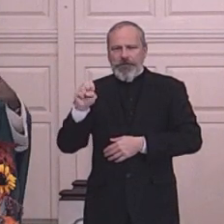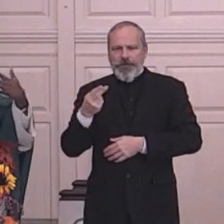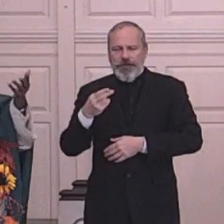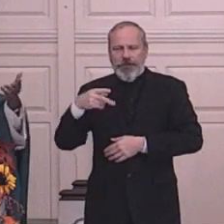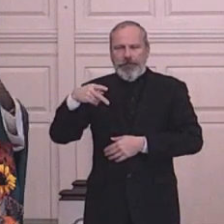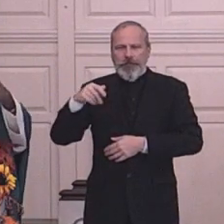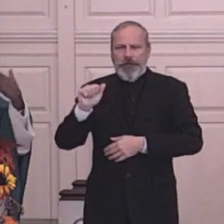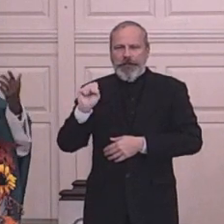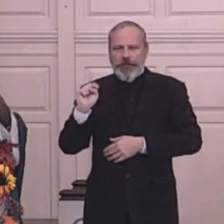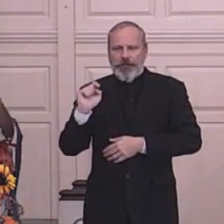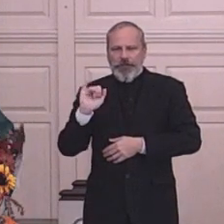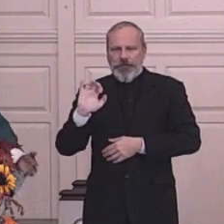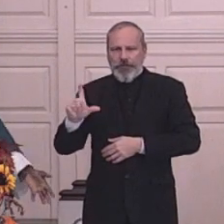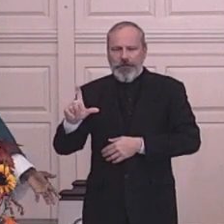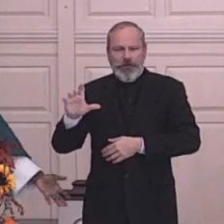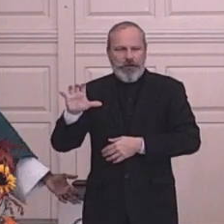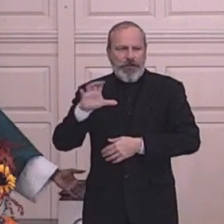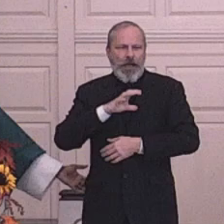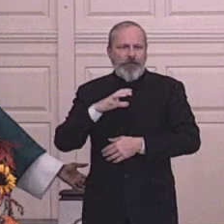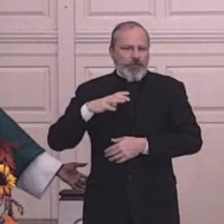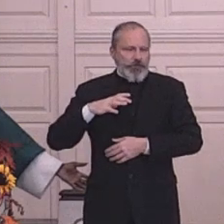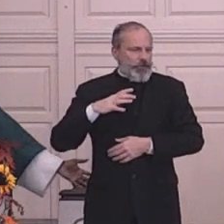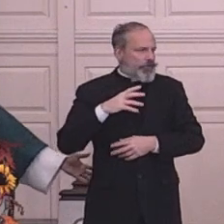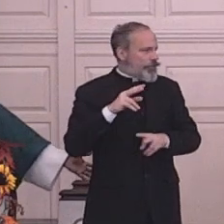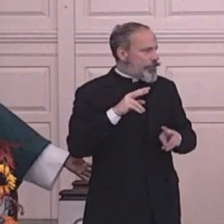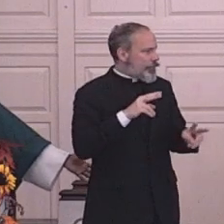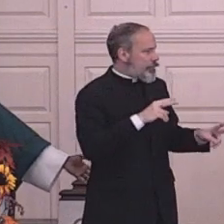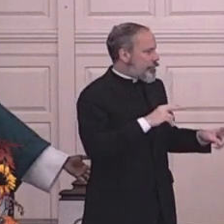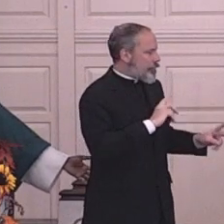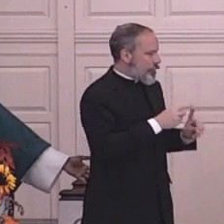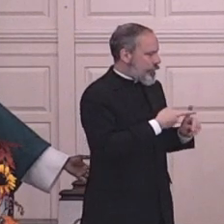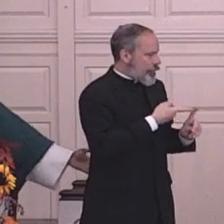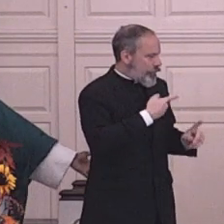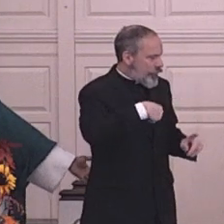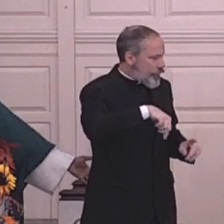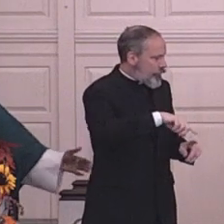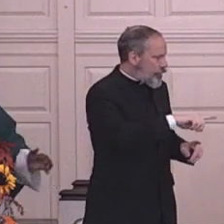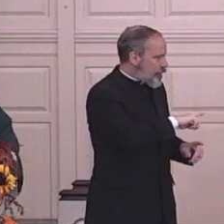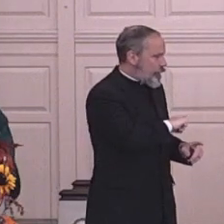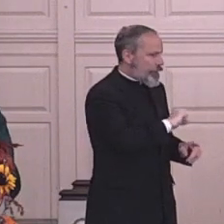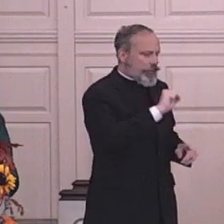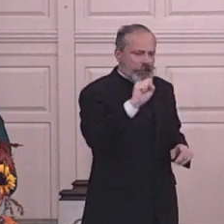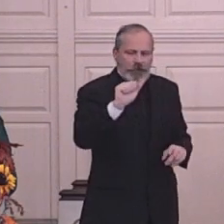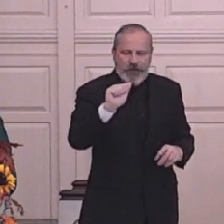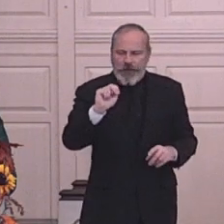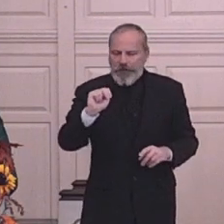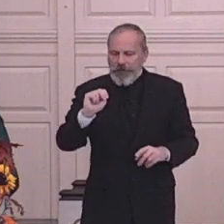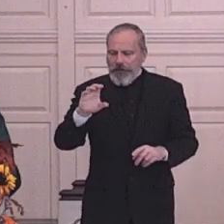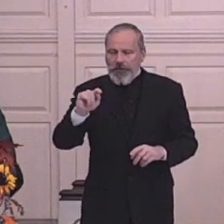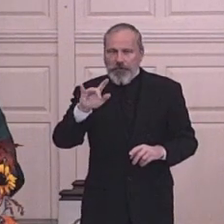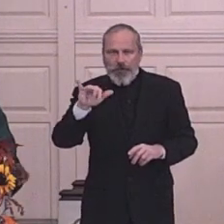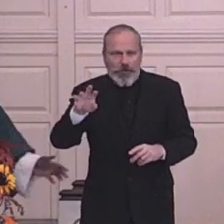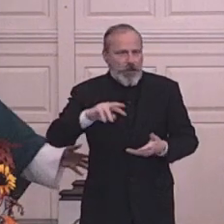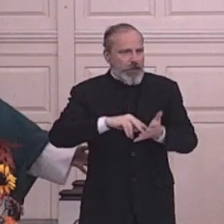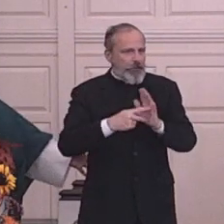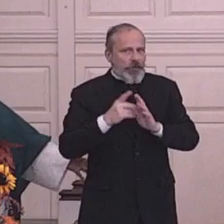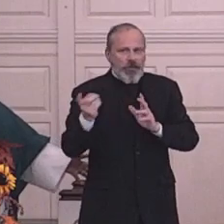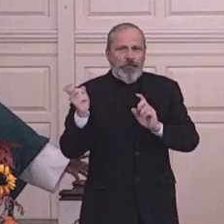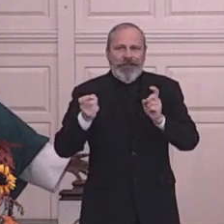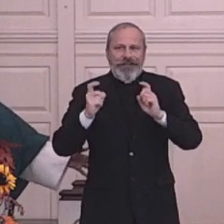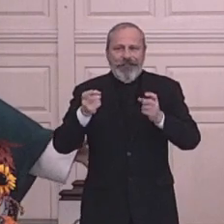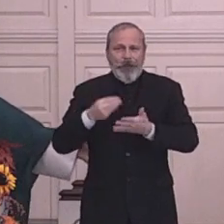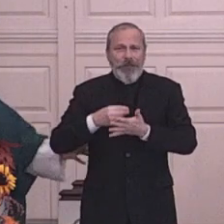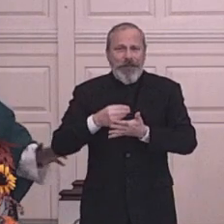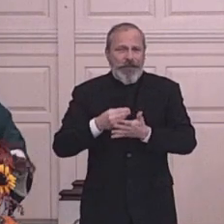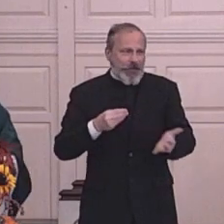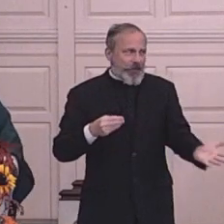and contribute. Look at this. When you look at the sanctuary, you have been contributing money that, you know, this